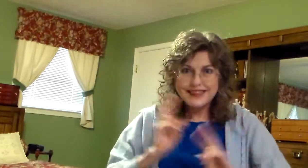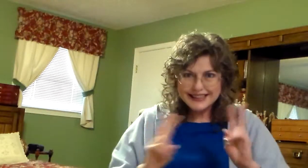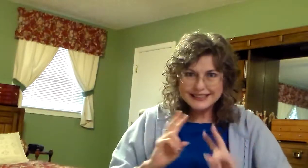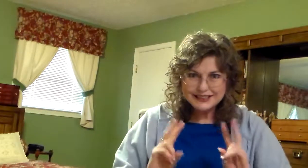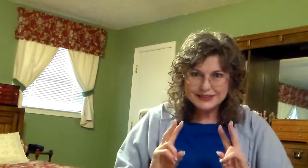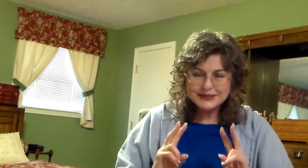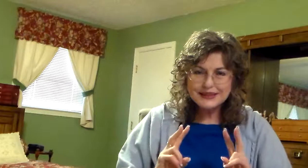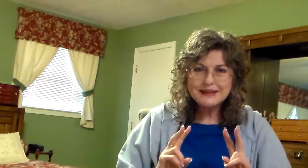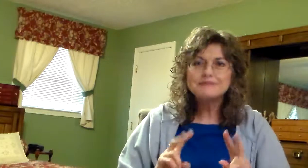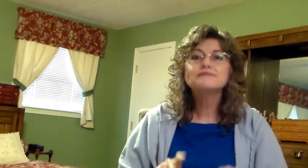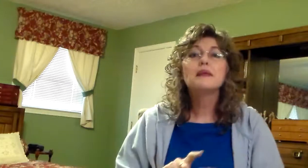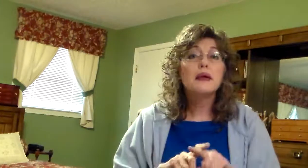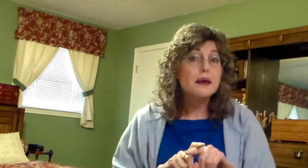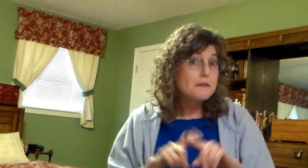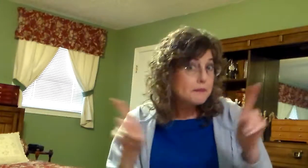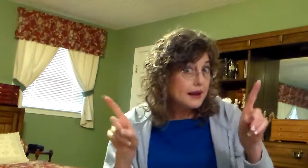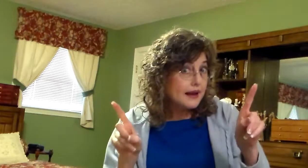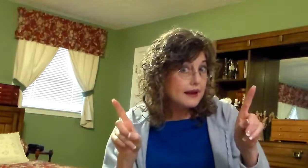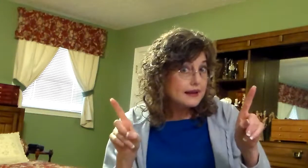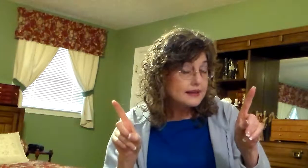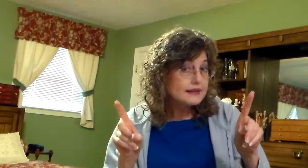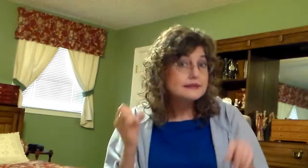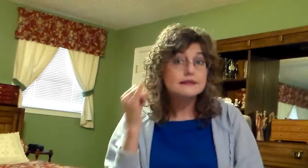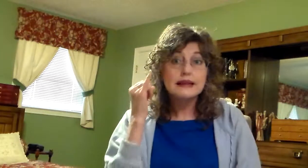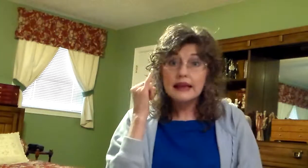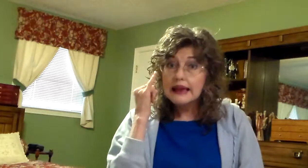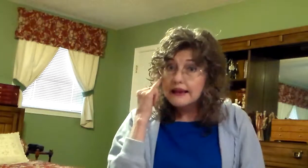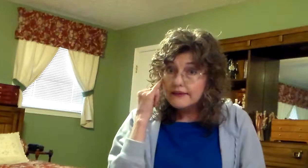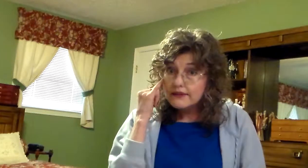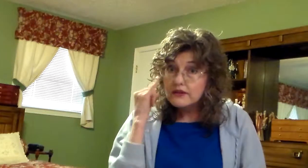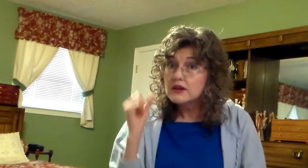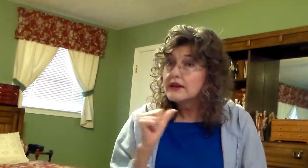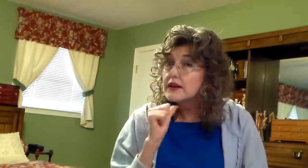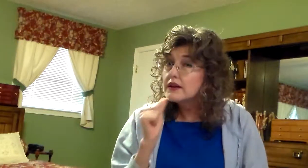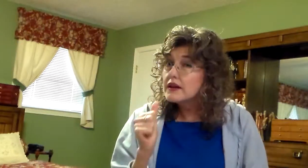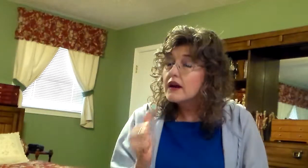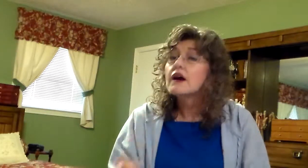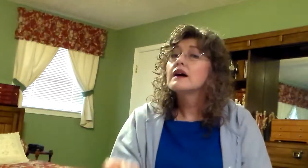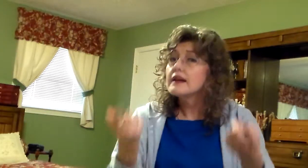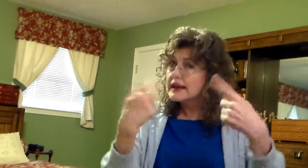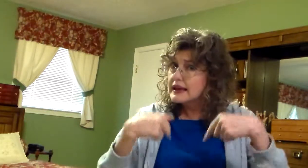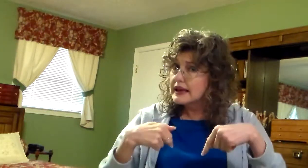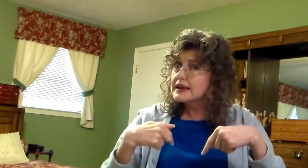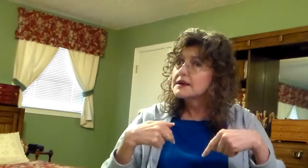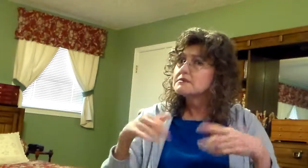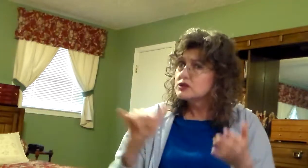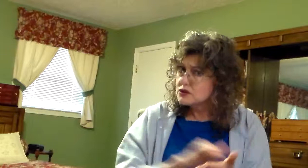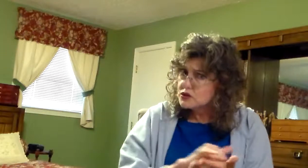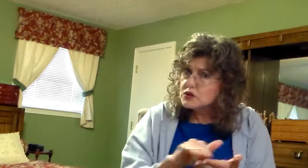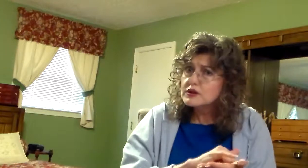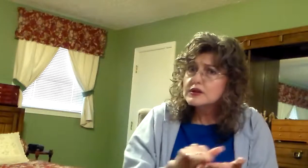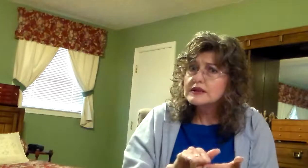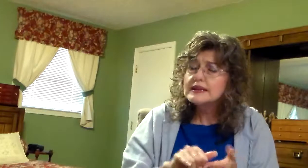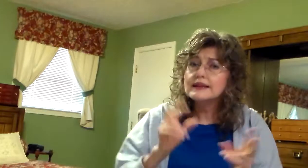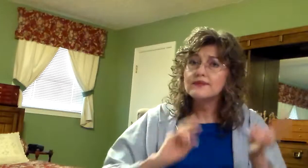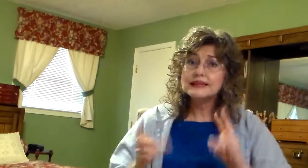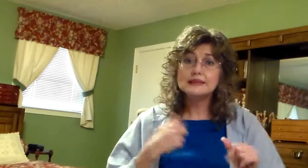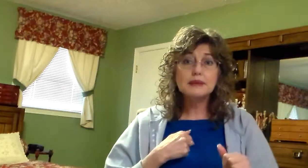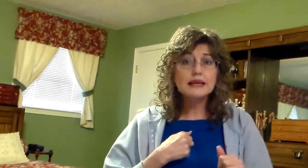world. But for those of you who haven't been to visit me in New York City, I have to warn you, I look a